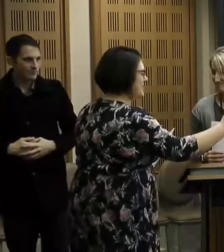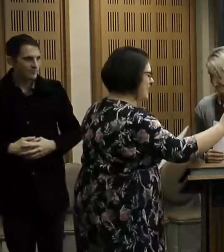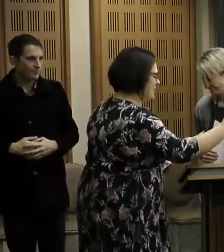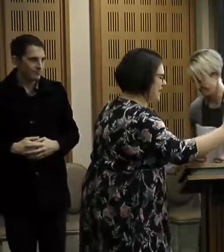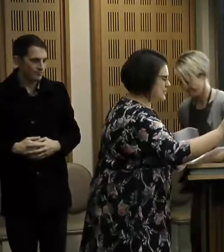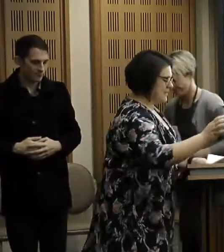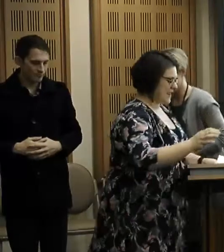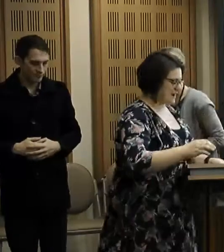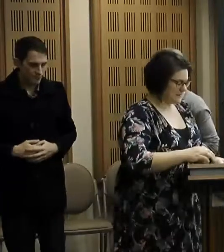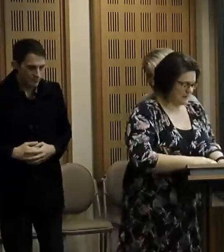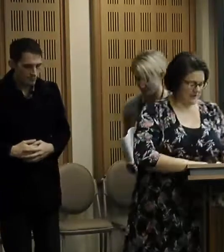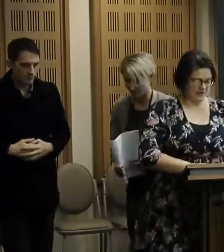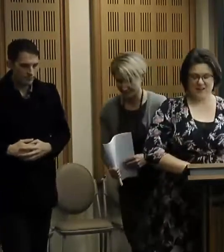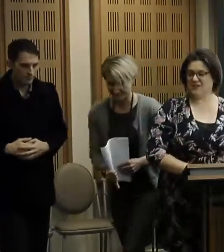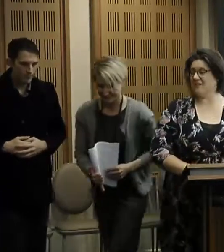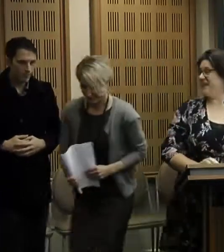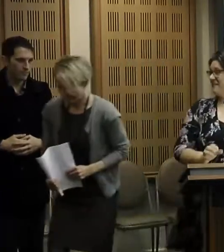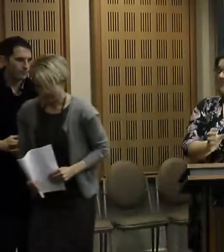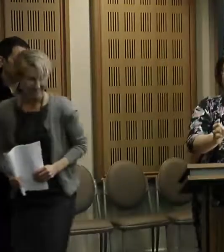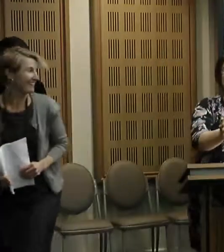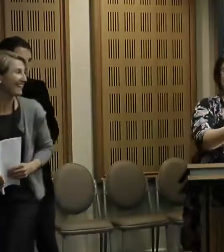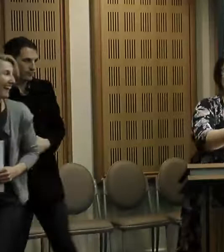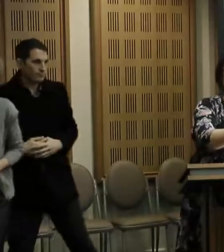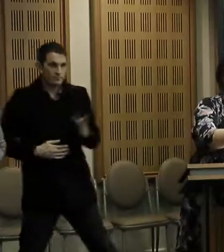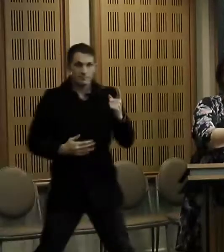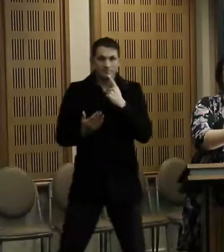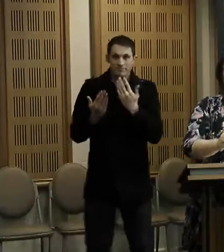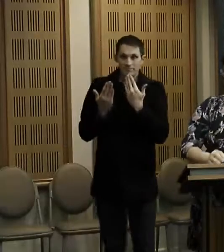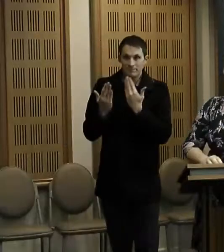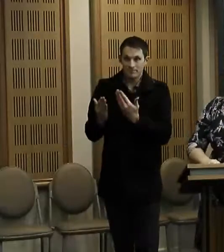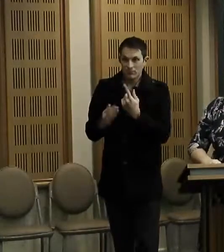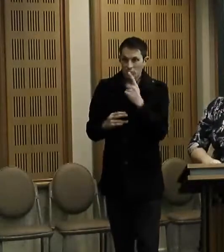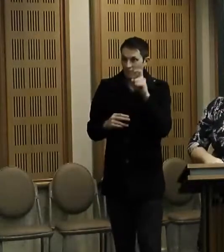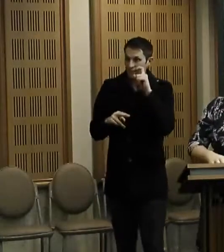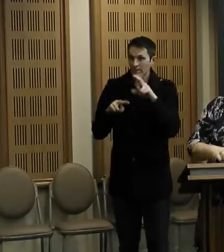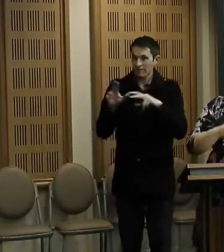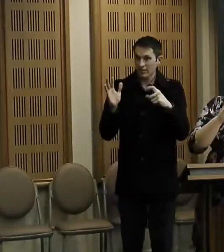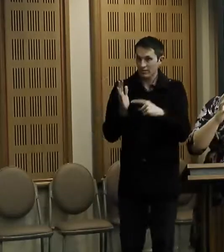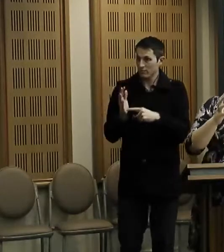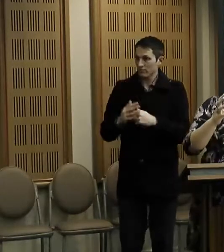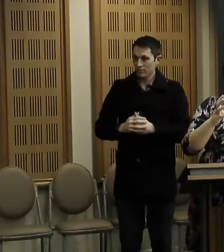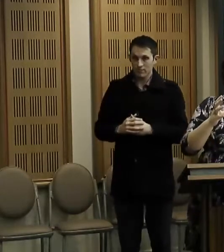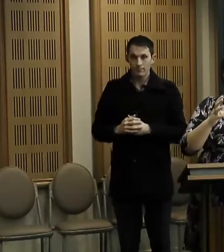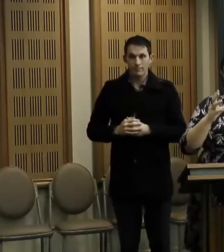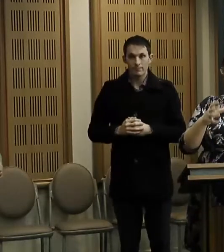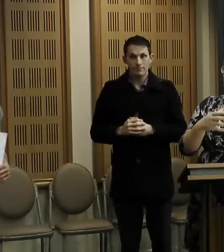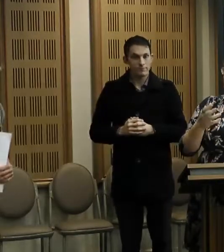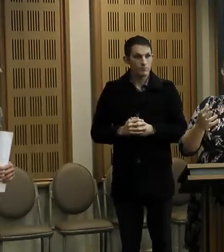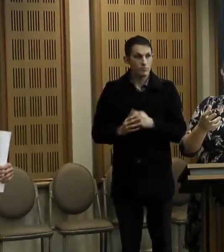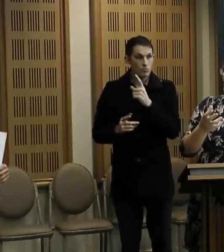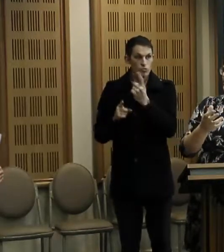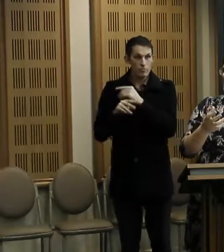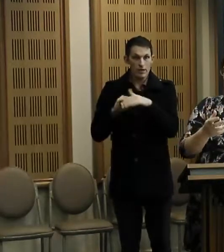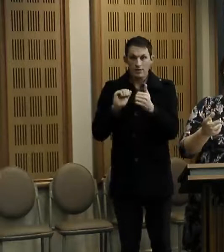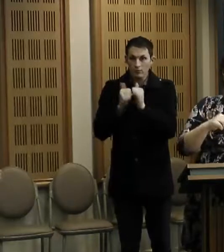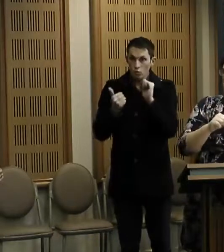Thank you very much, Maya. Just a fun fact. You know how you were talking about the supporting grants and